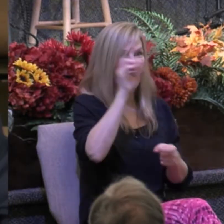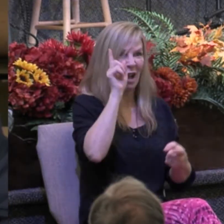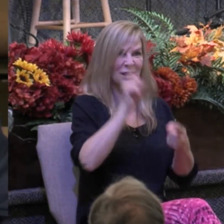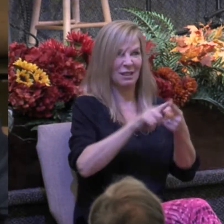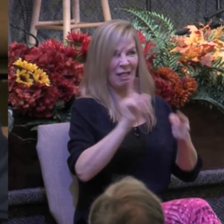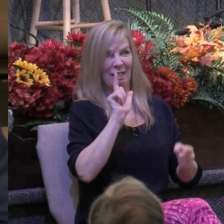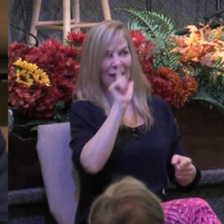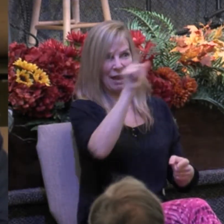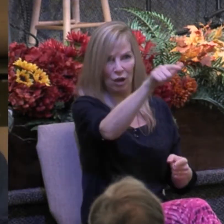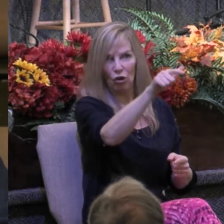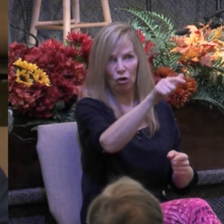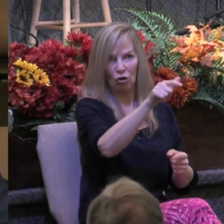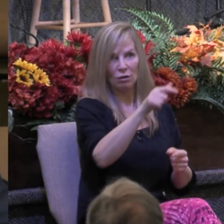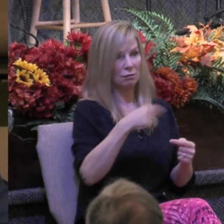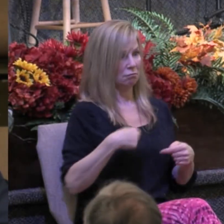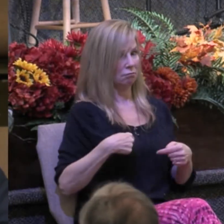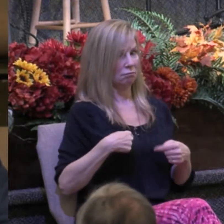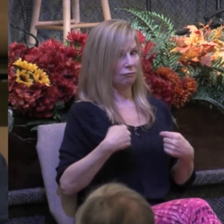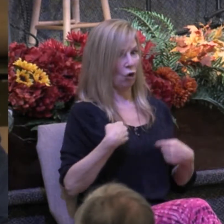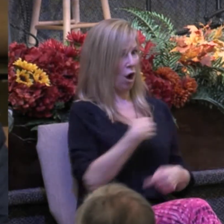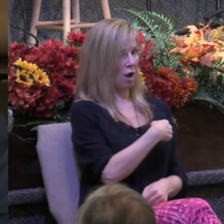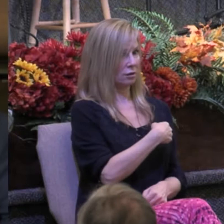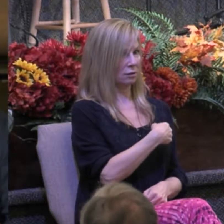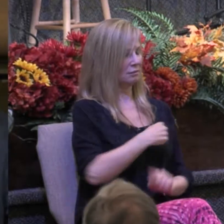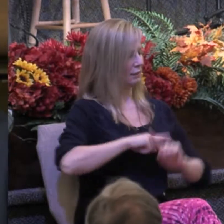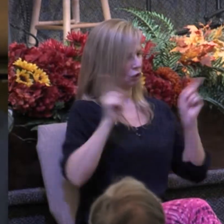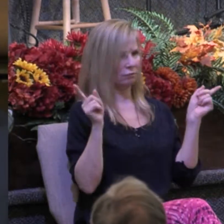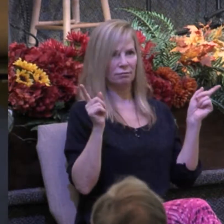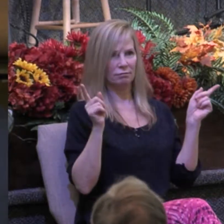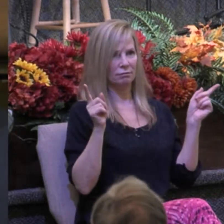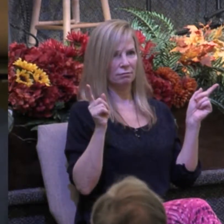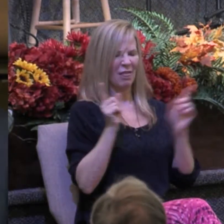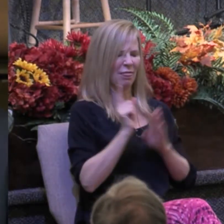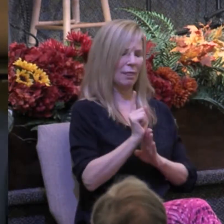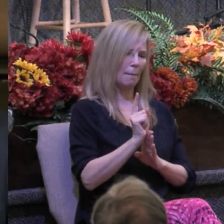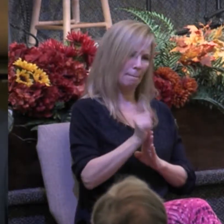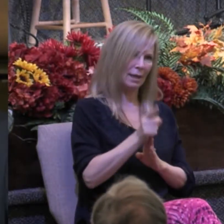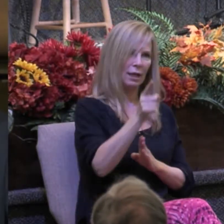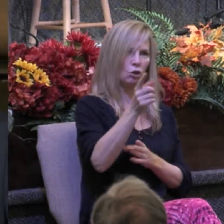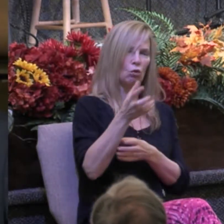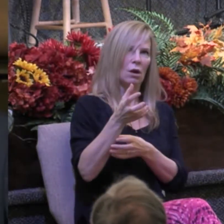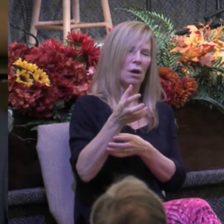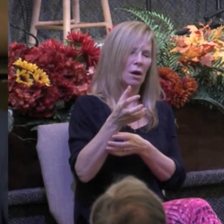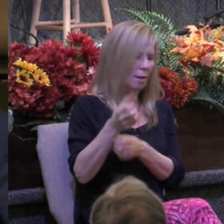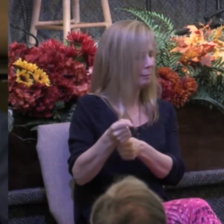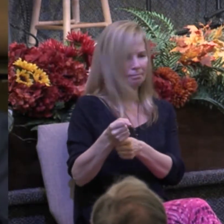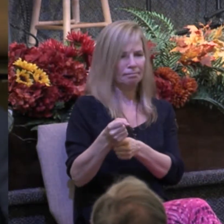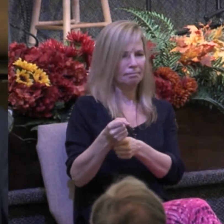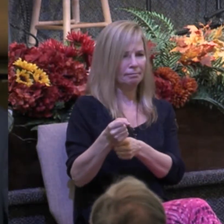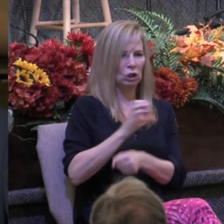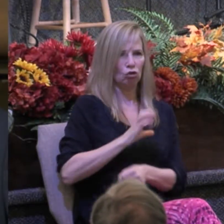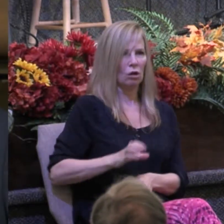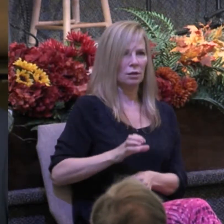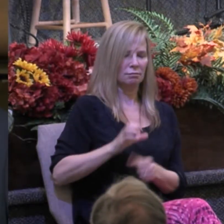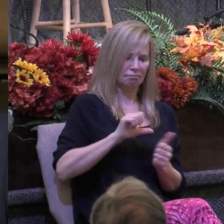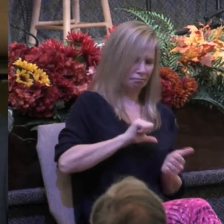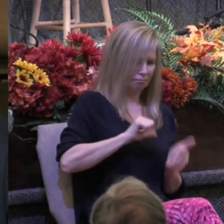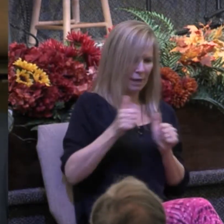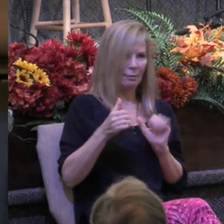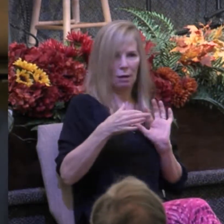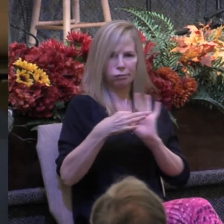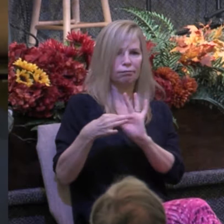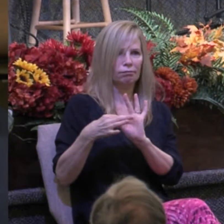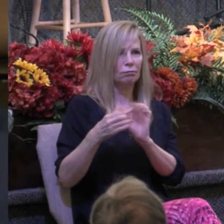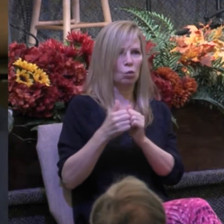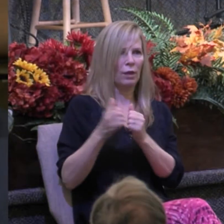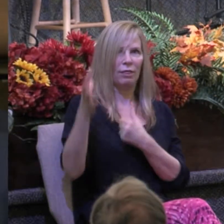after they were saved. Not true of us. The very moment that you placed your faith in Christ, you were baptized with the